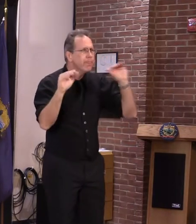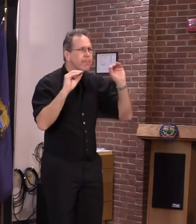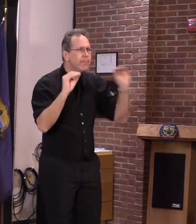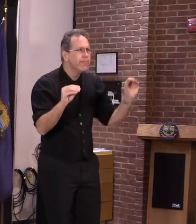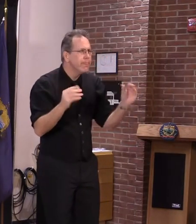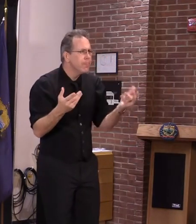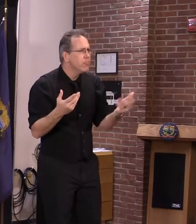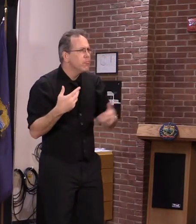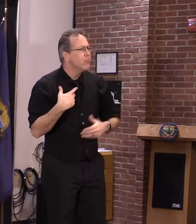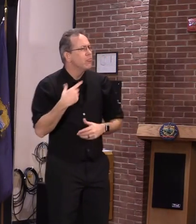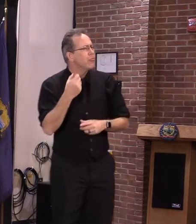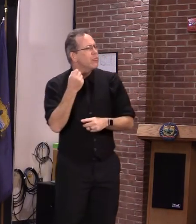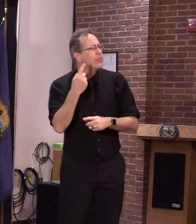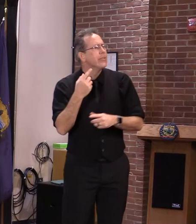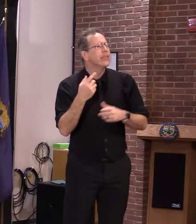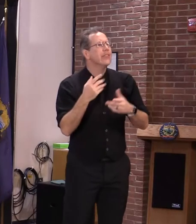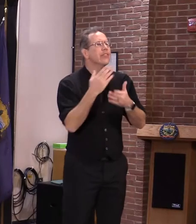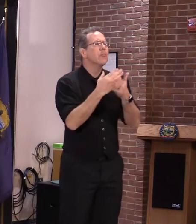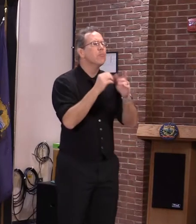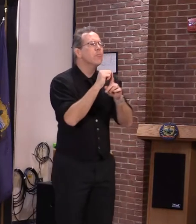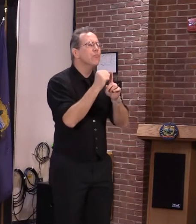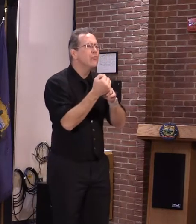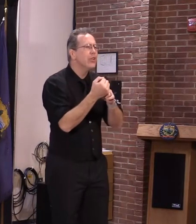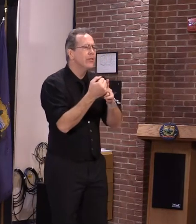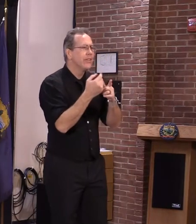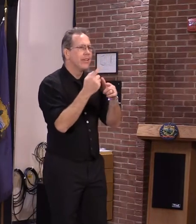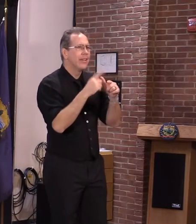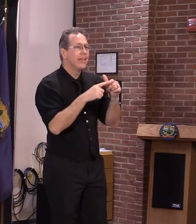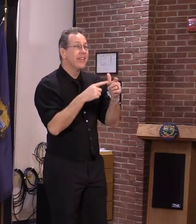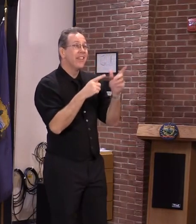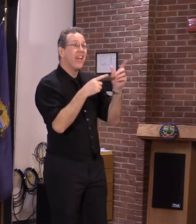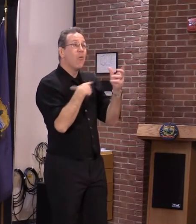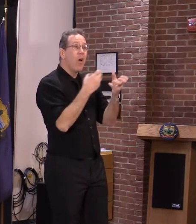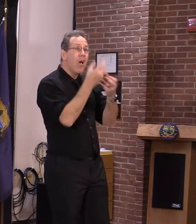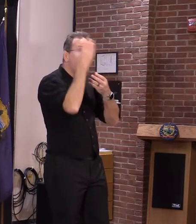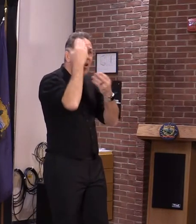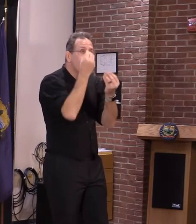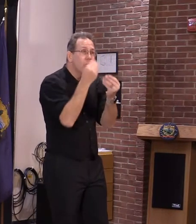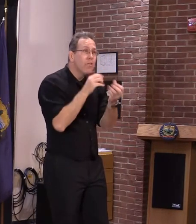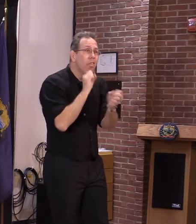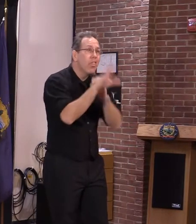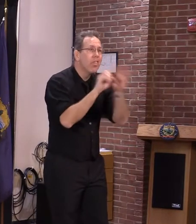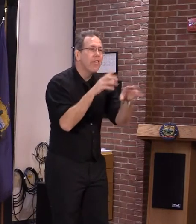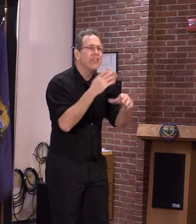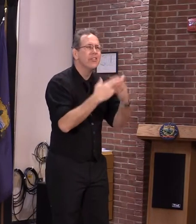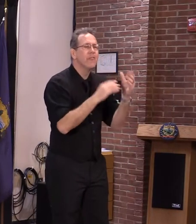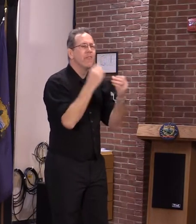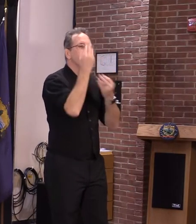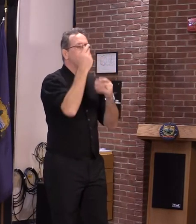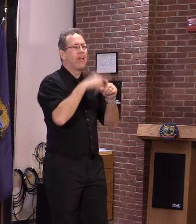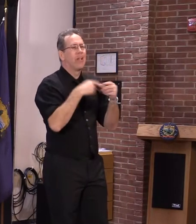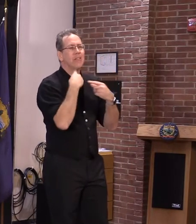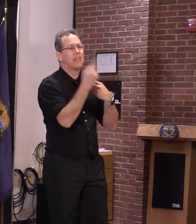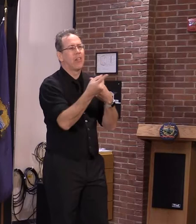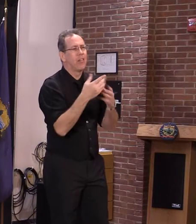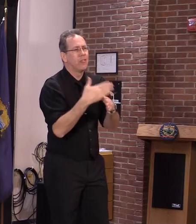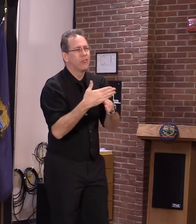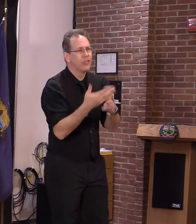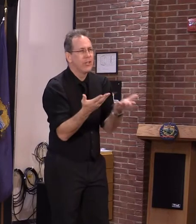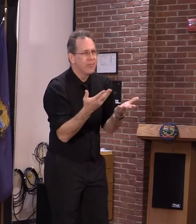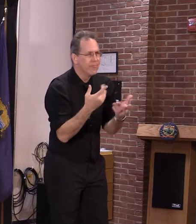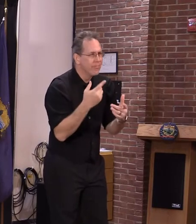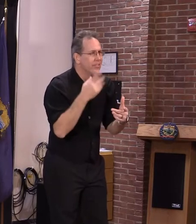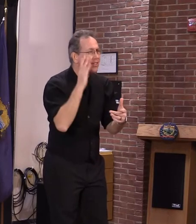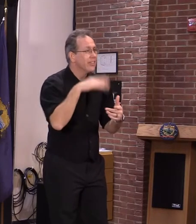ensuing circumstances can be confidential, but just a status report is something. I'm wondering if there's a protocol to be